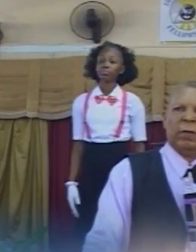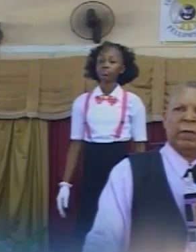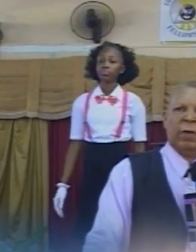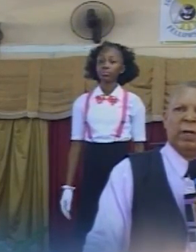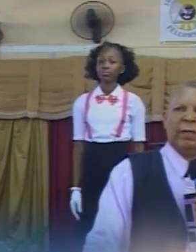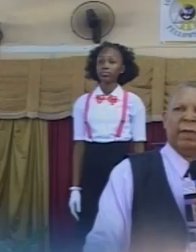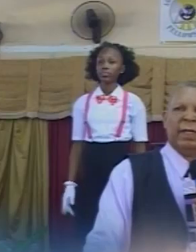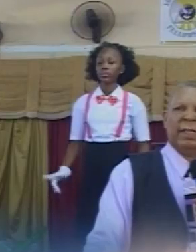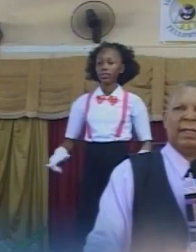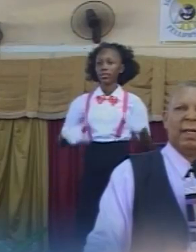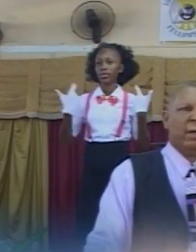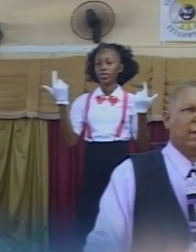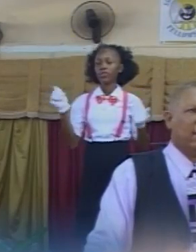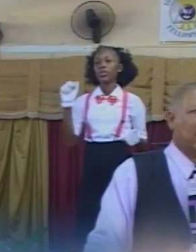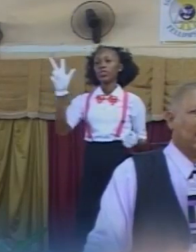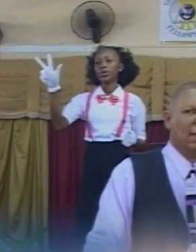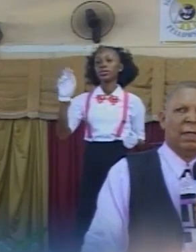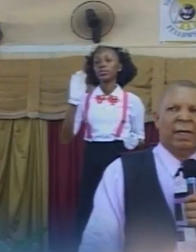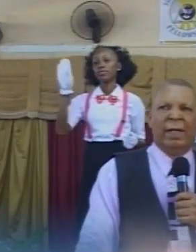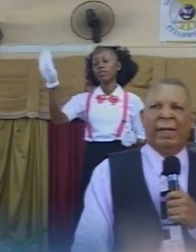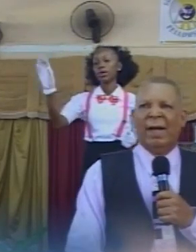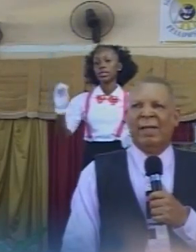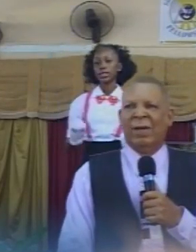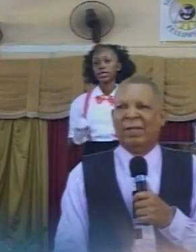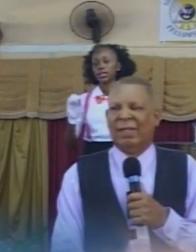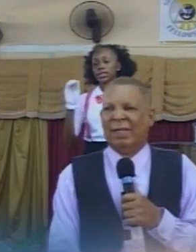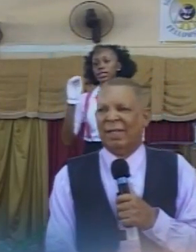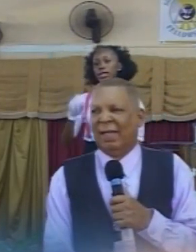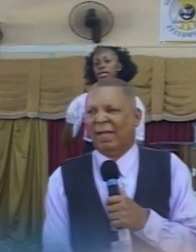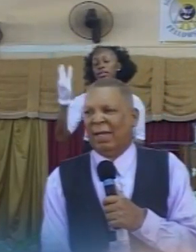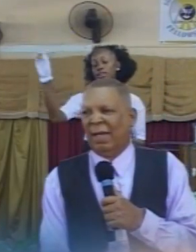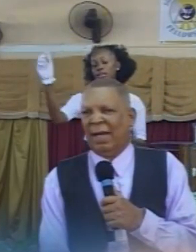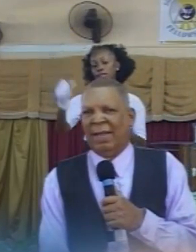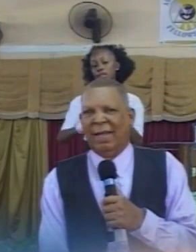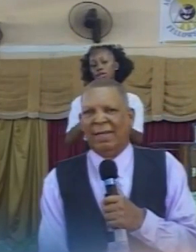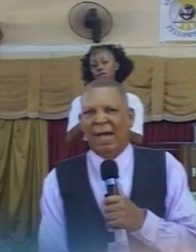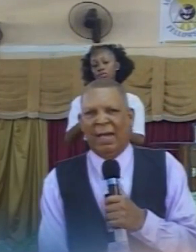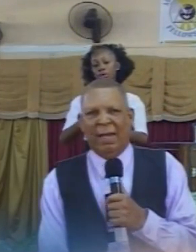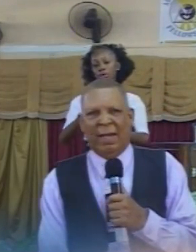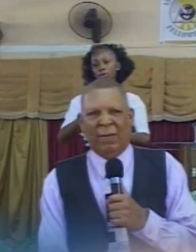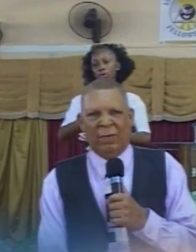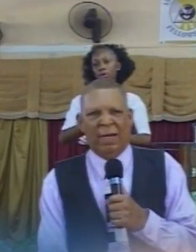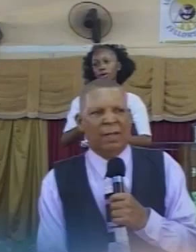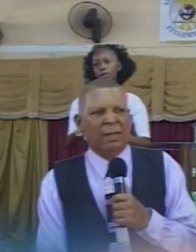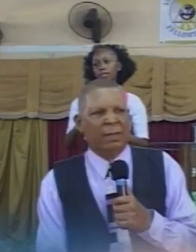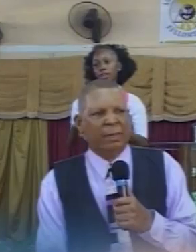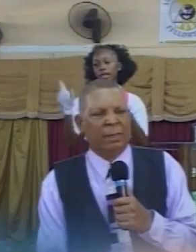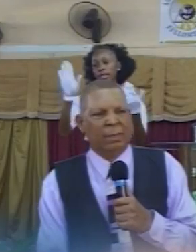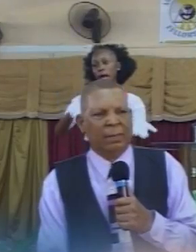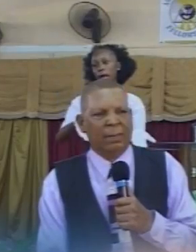Live 30, 40, 50, 60 years on the earth, and then die and go to